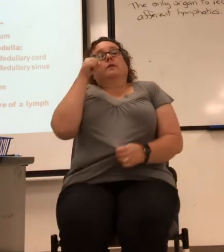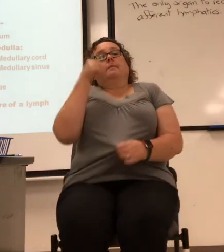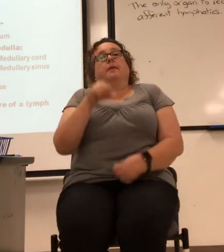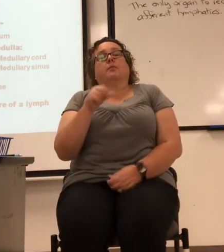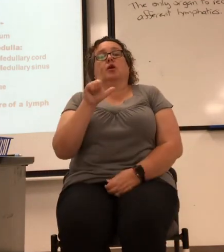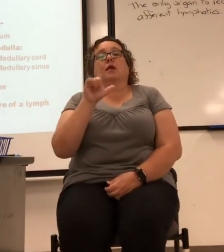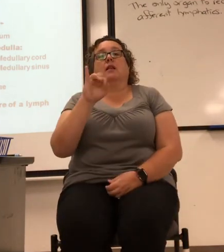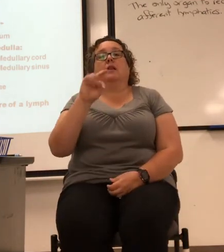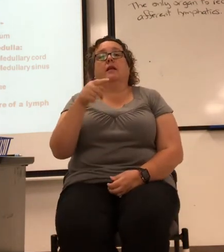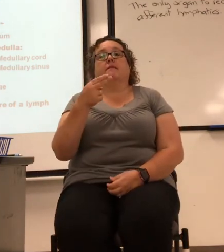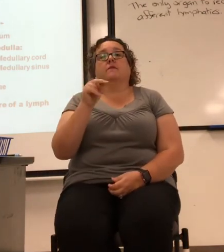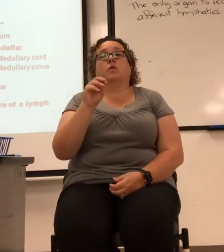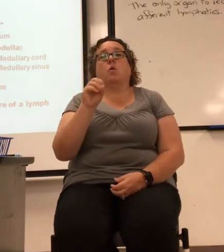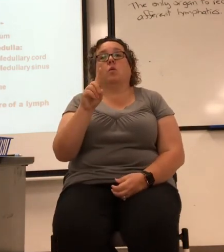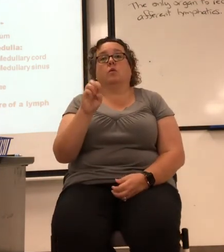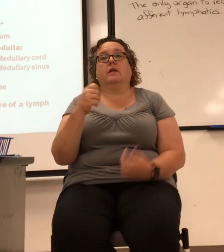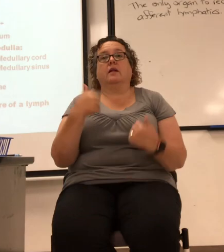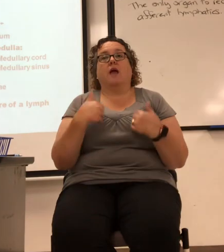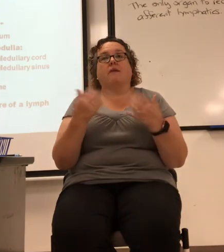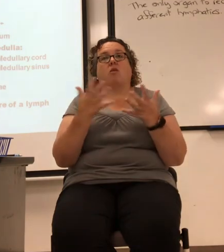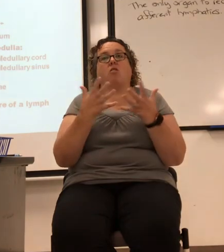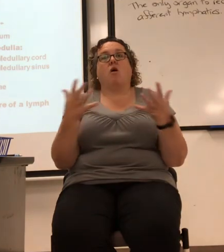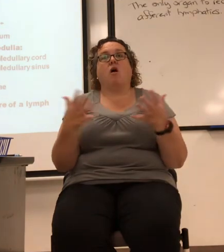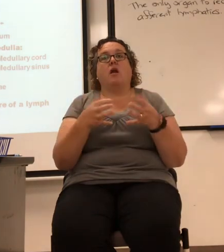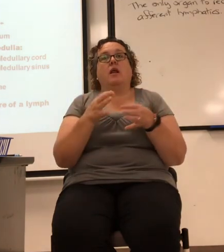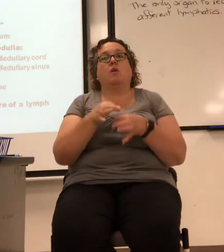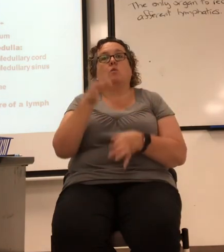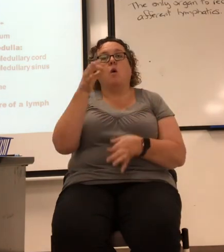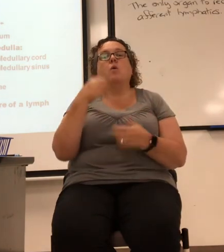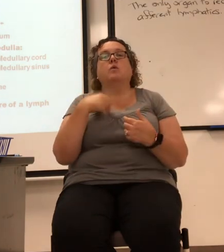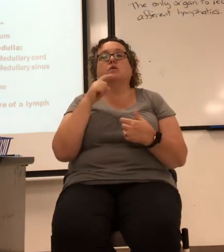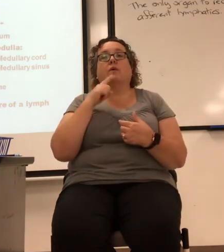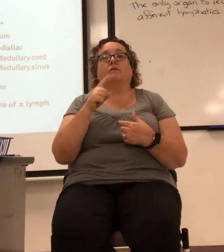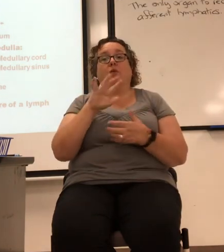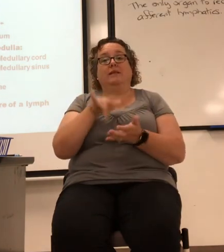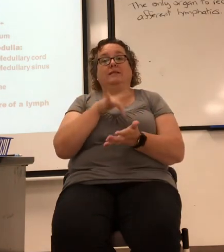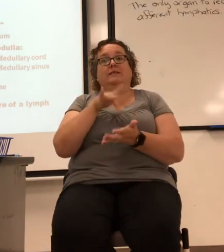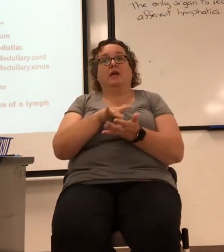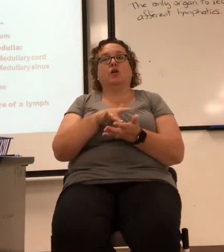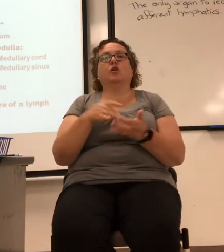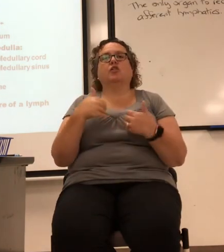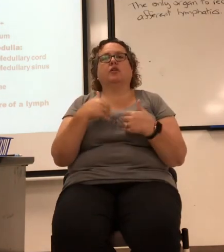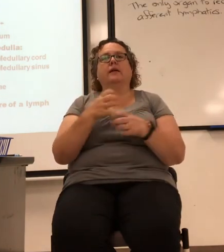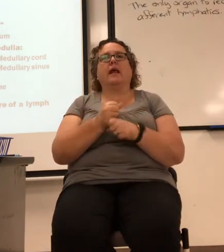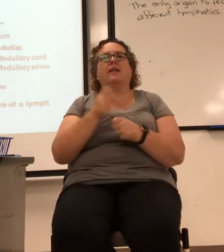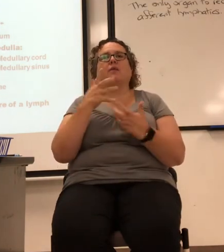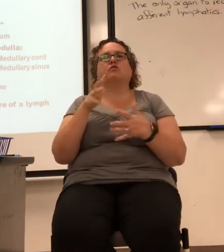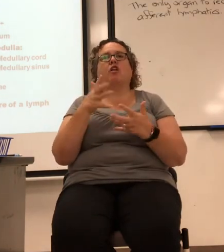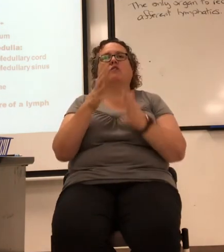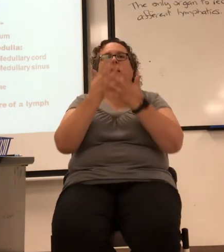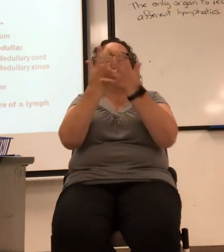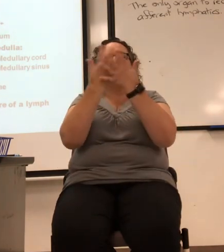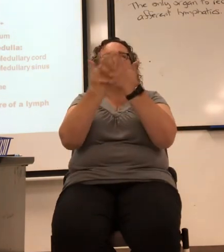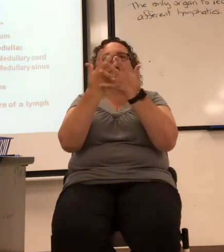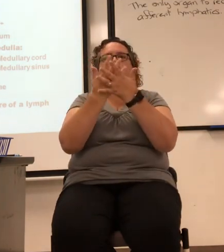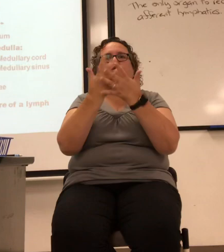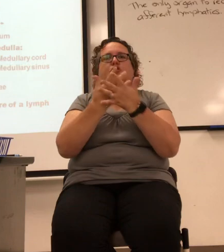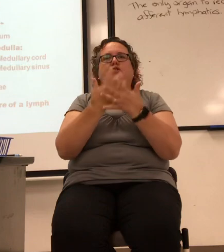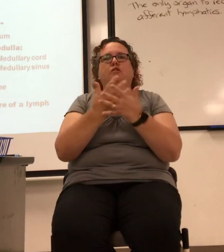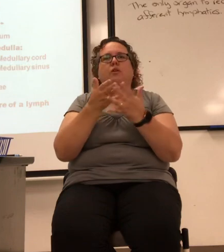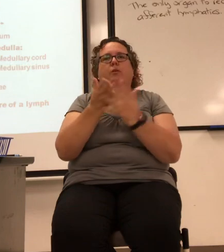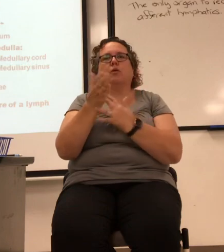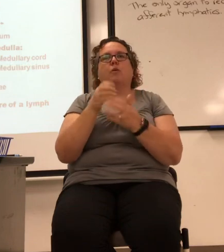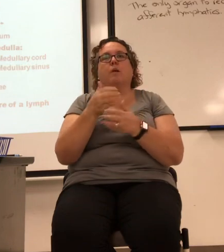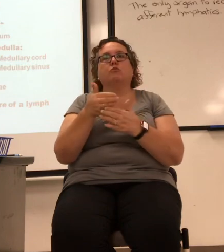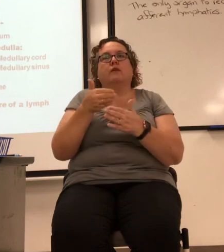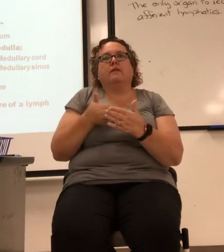Have a lot in a row. So if you're in the center of that row, you're getting lymph that already was filtered through a previous lymph node,